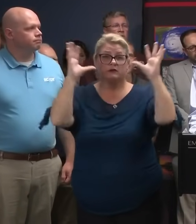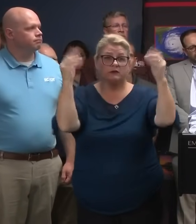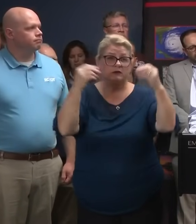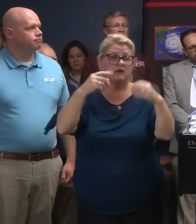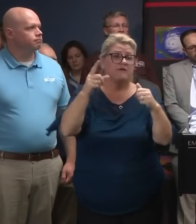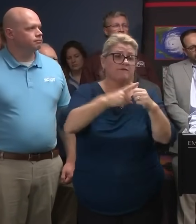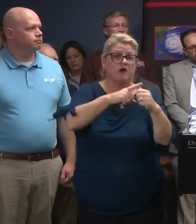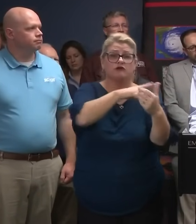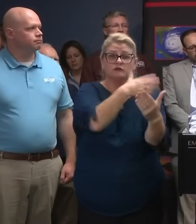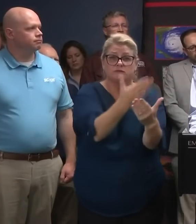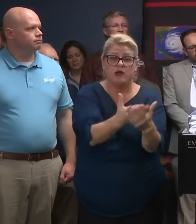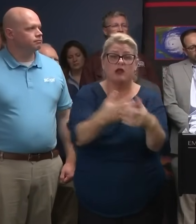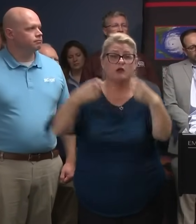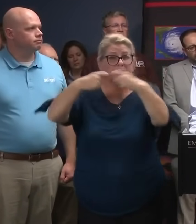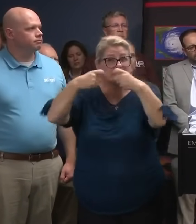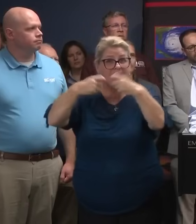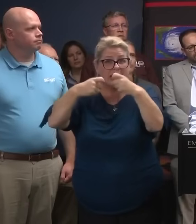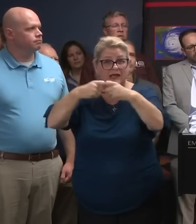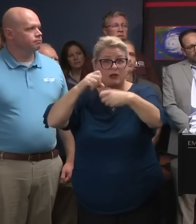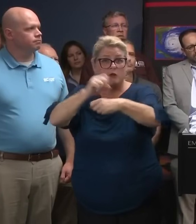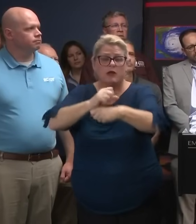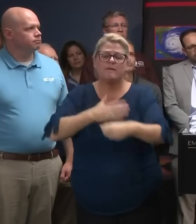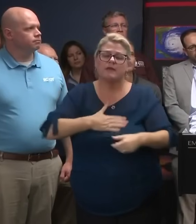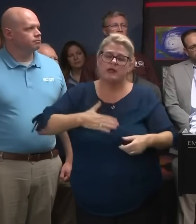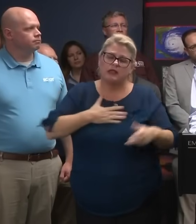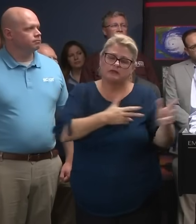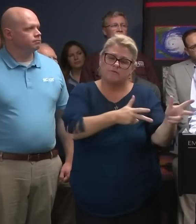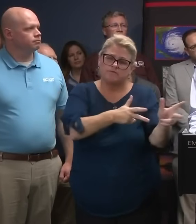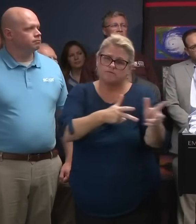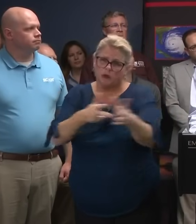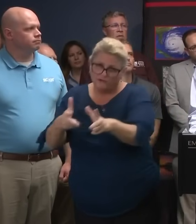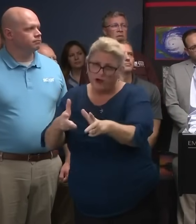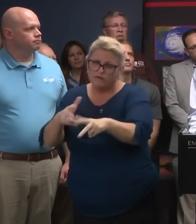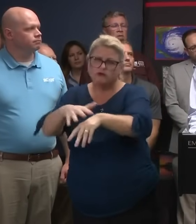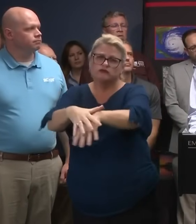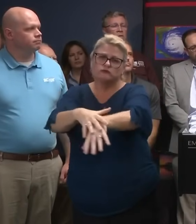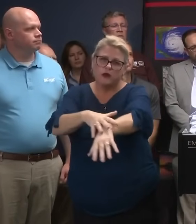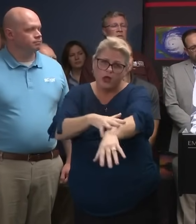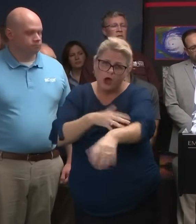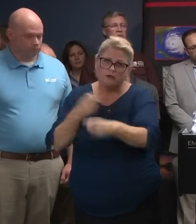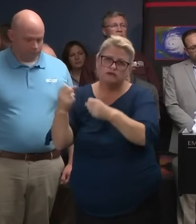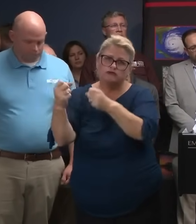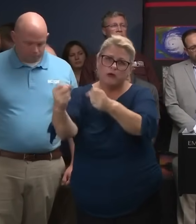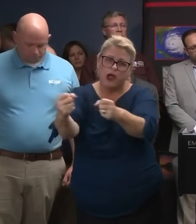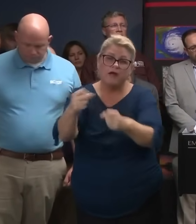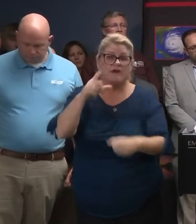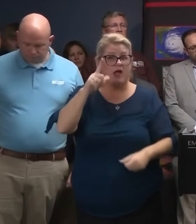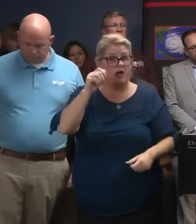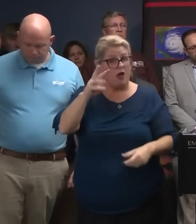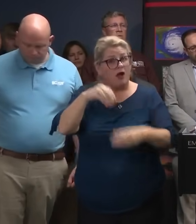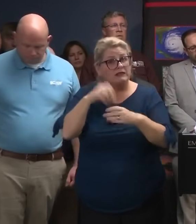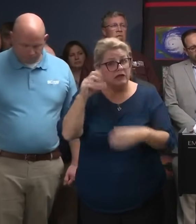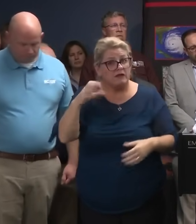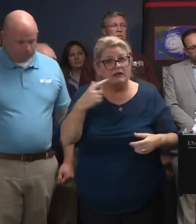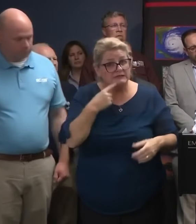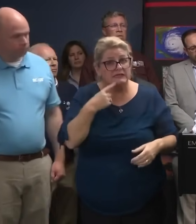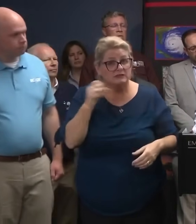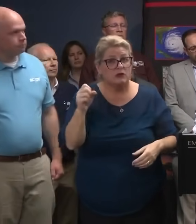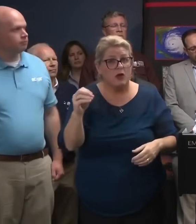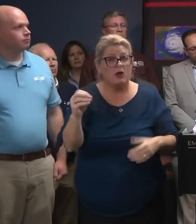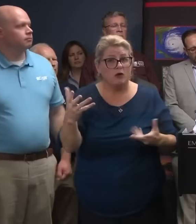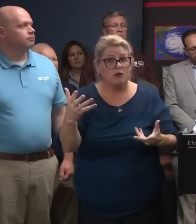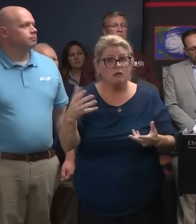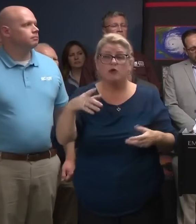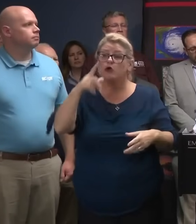first responders, and utility workers on the side of the road. You know, the move over laws in South Carolina are meant to protect workers, like those working to